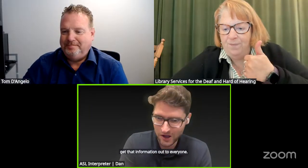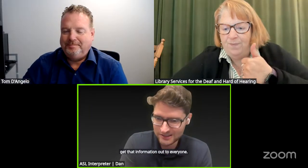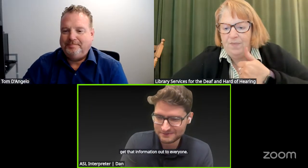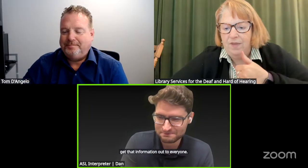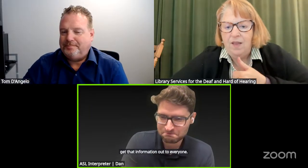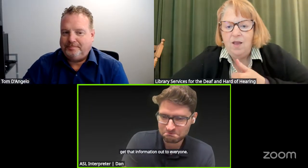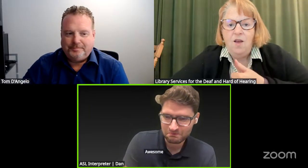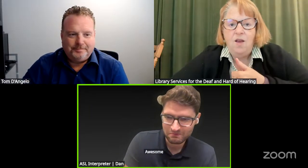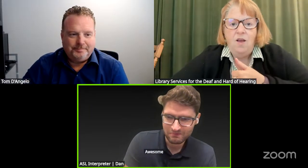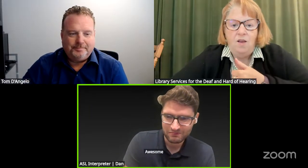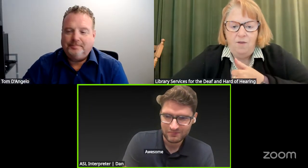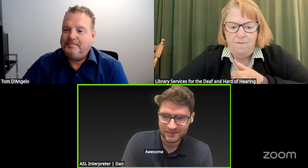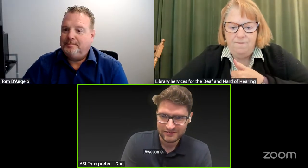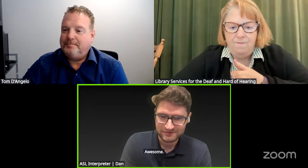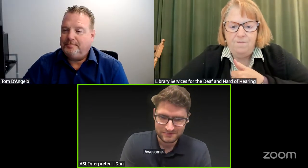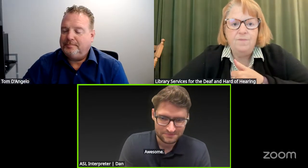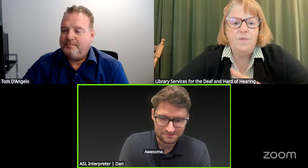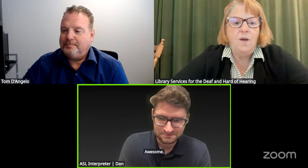Awesome.